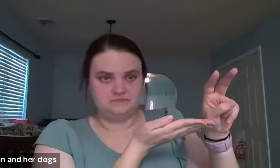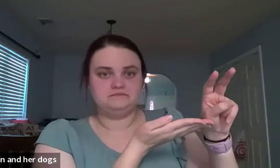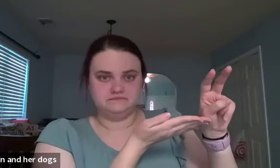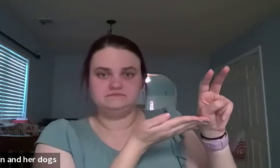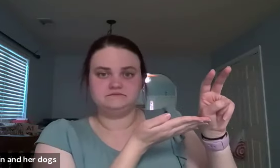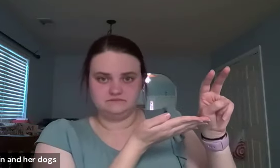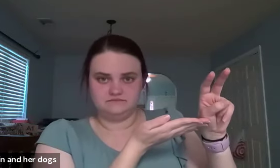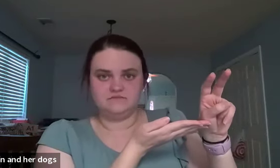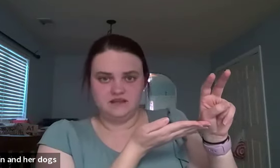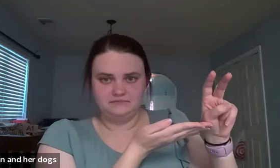whichever. Okay.